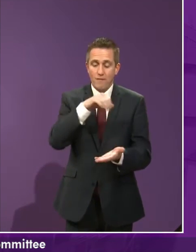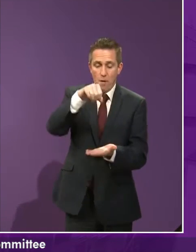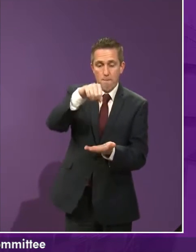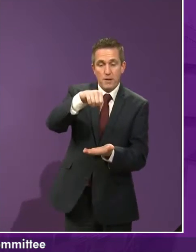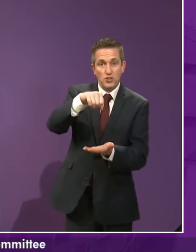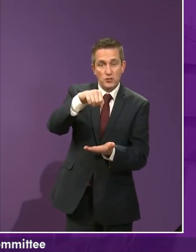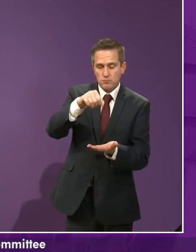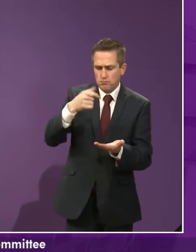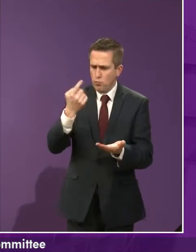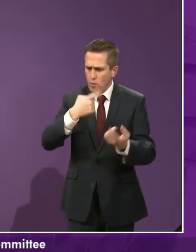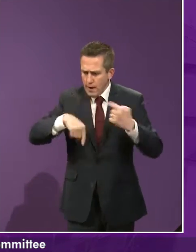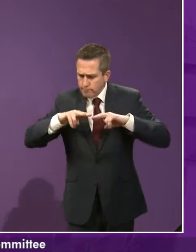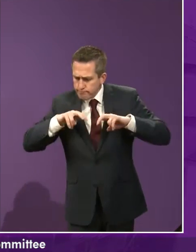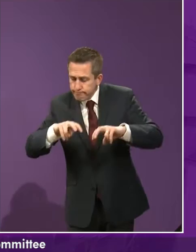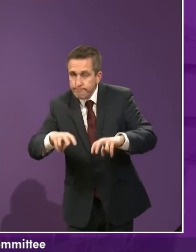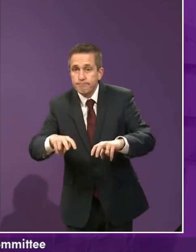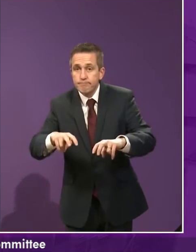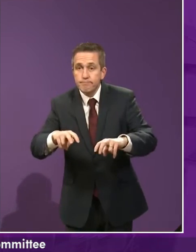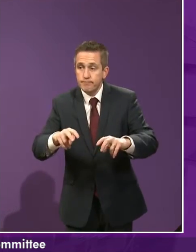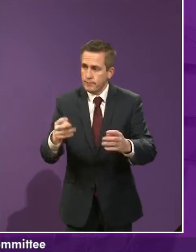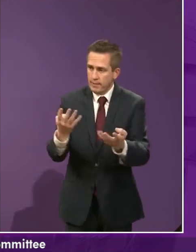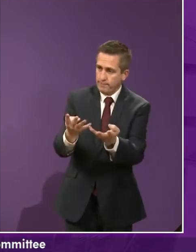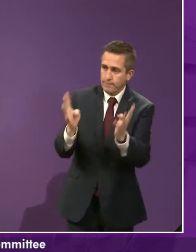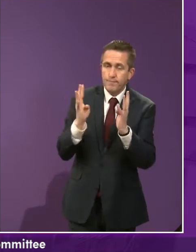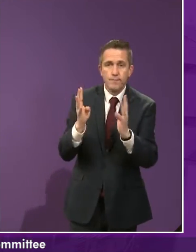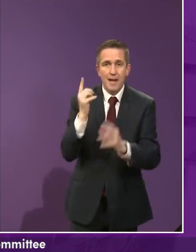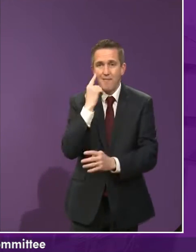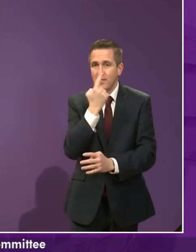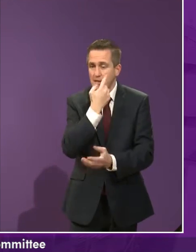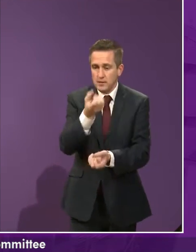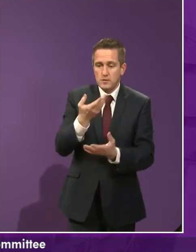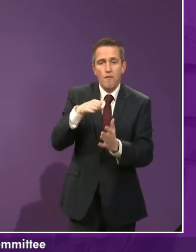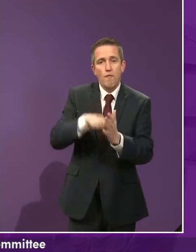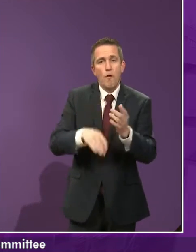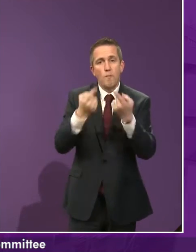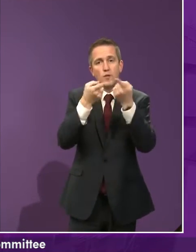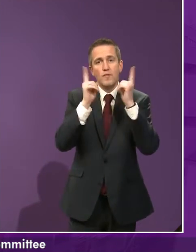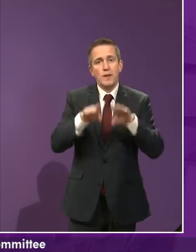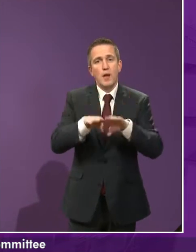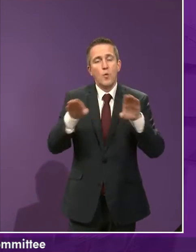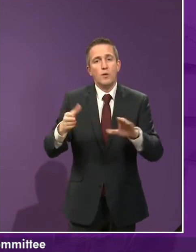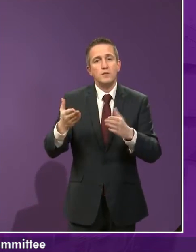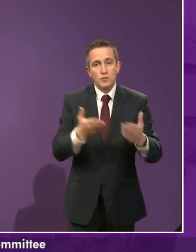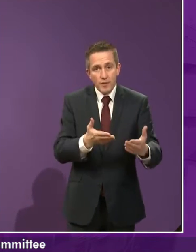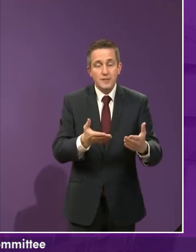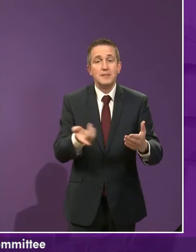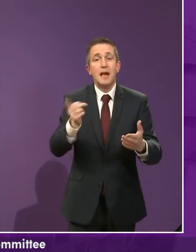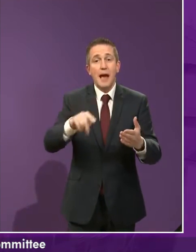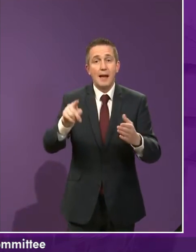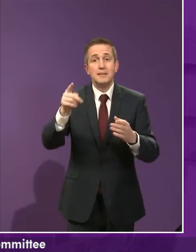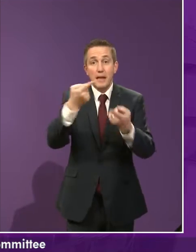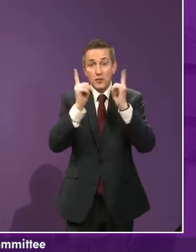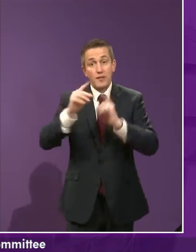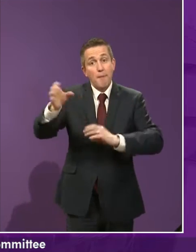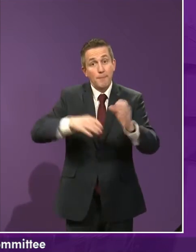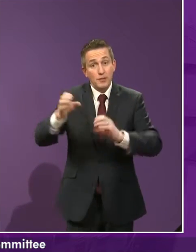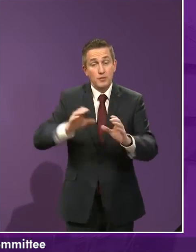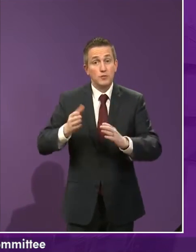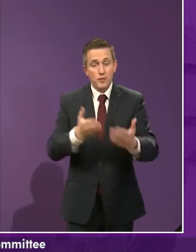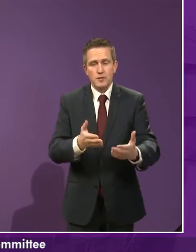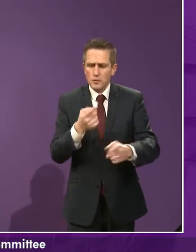scrutiny, and the focus of today's evidence is to hear from university equalities services and admission services about the issues faced